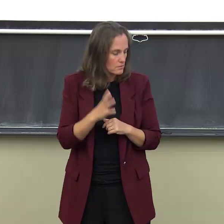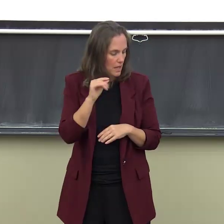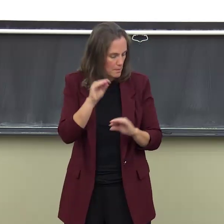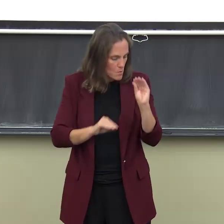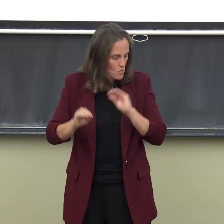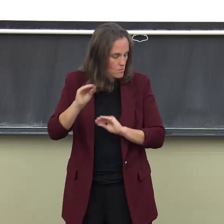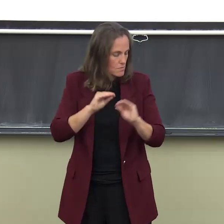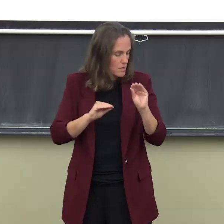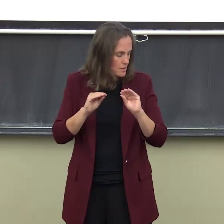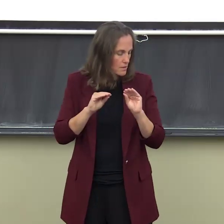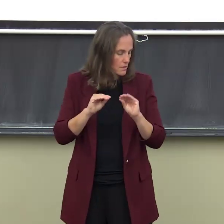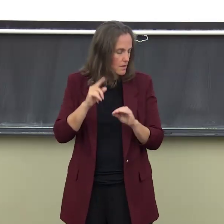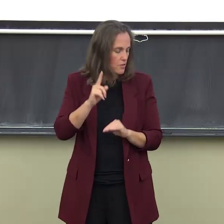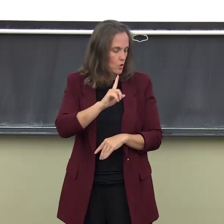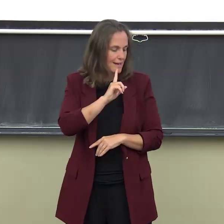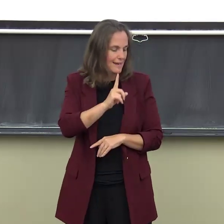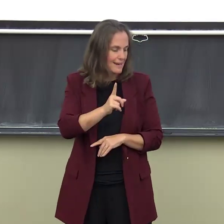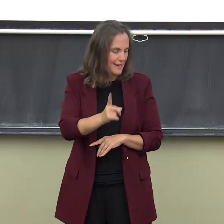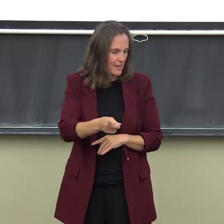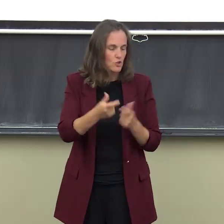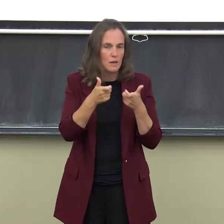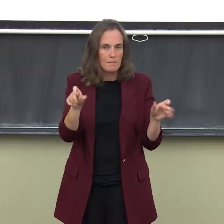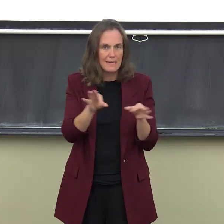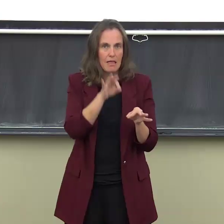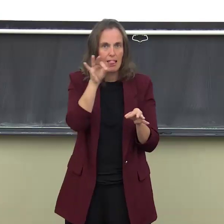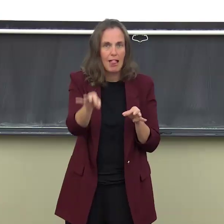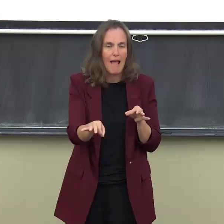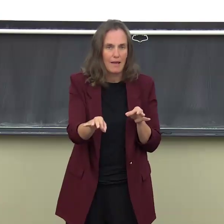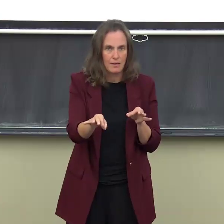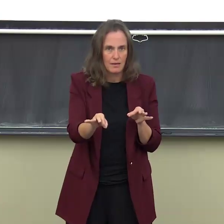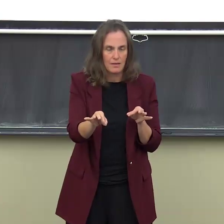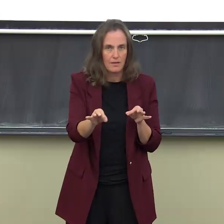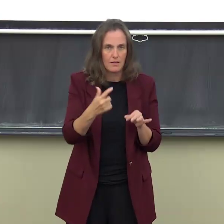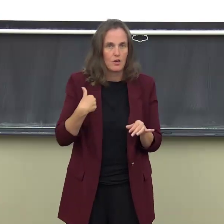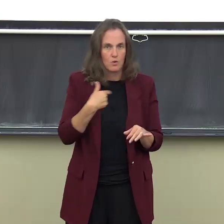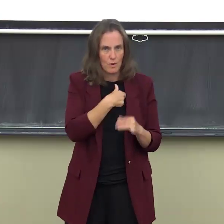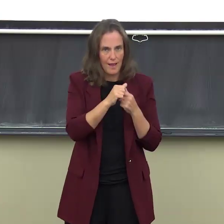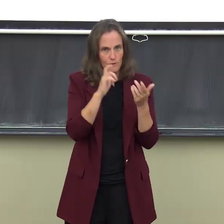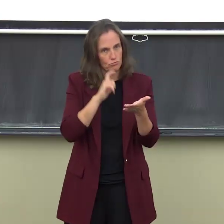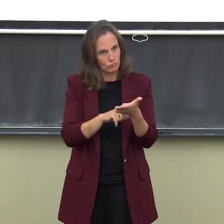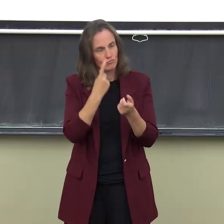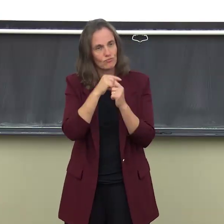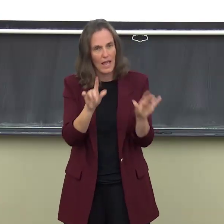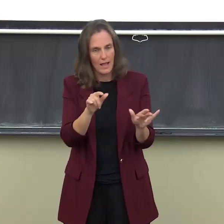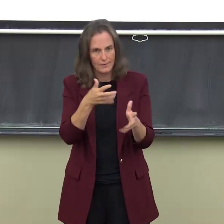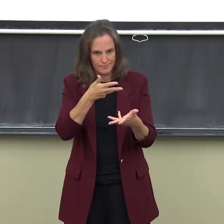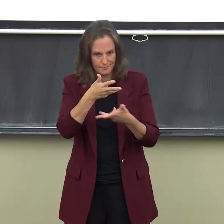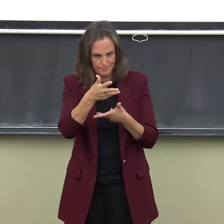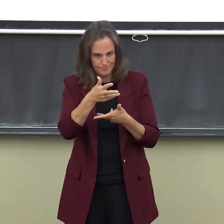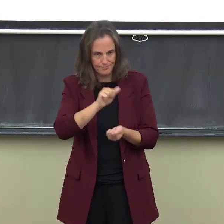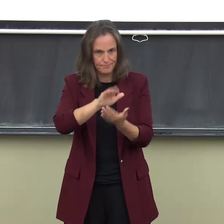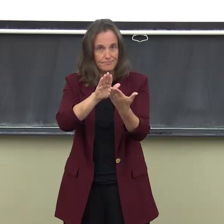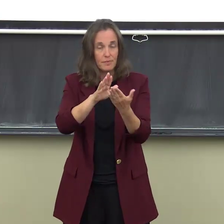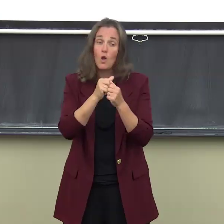movements, there is a big delay that we have to acknowledge and contend with. So whatever we are doing